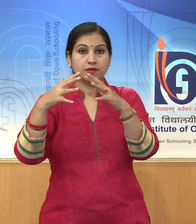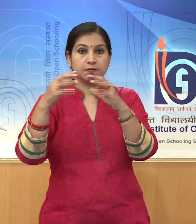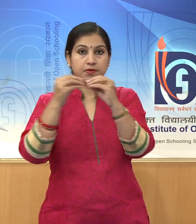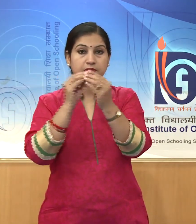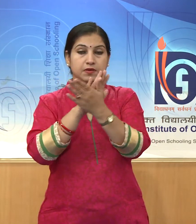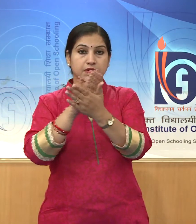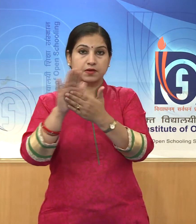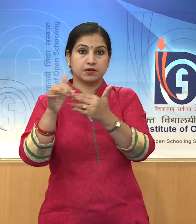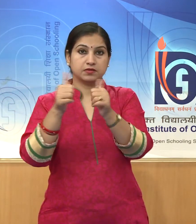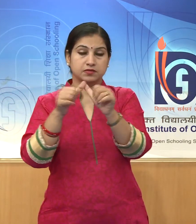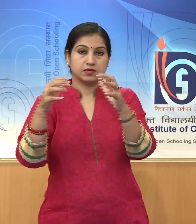Vishwabharati, Shantiniketan.